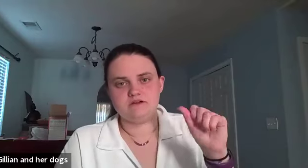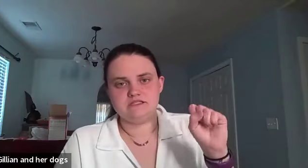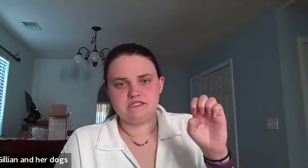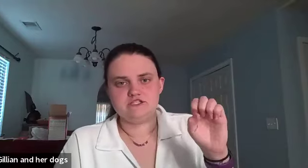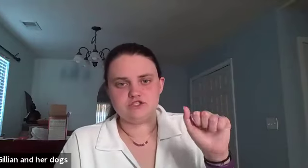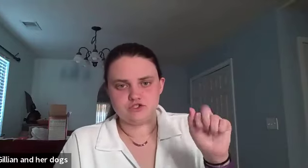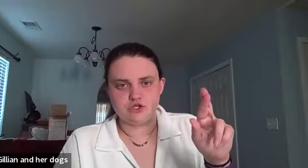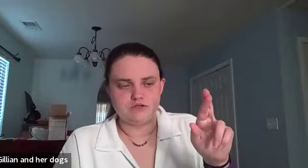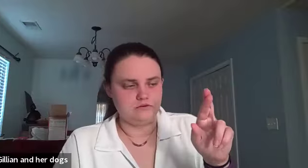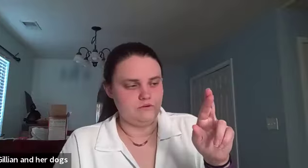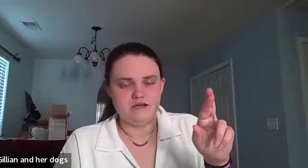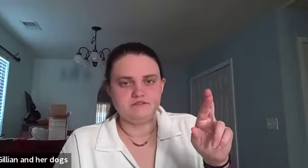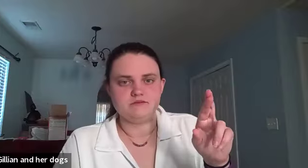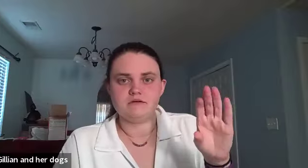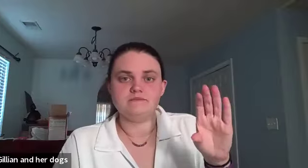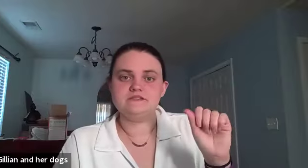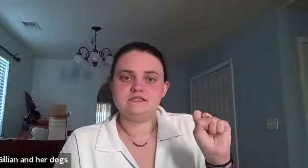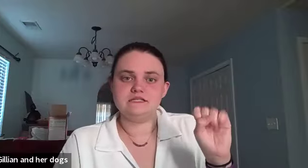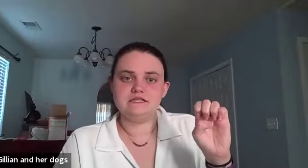fingerspell Caesar. No, I didn't even spell it right.